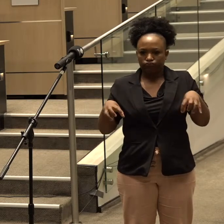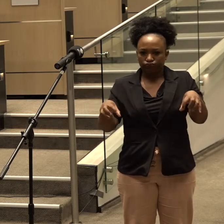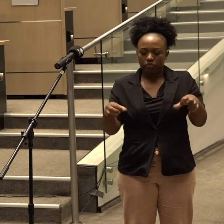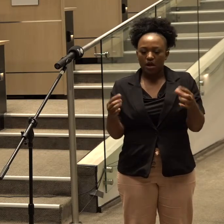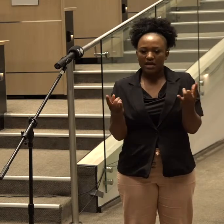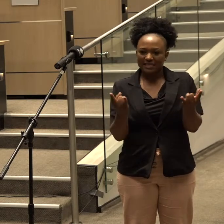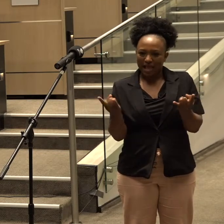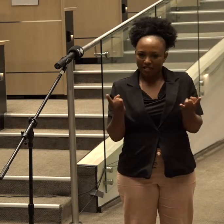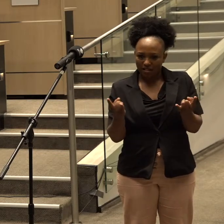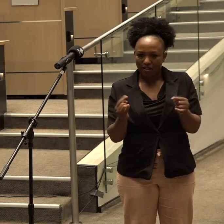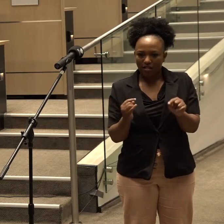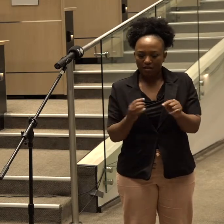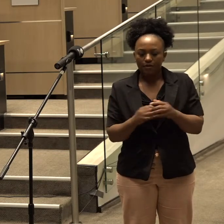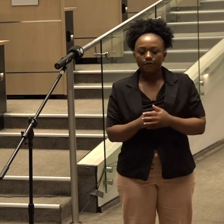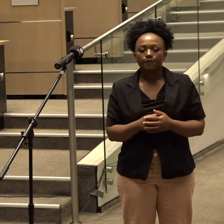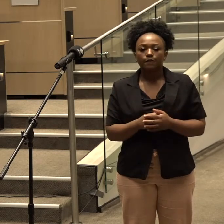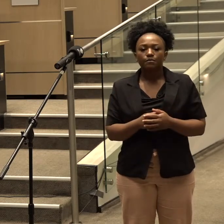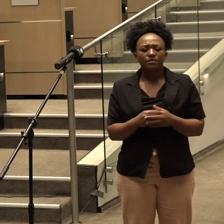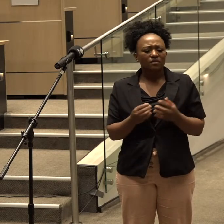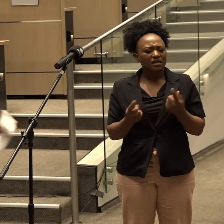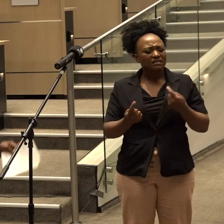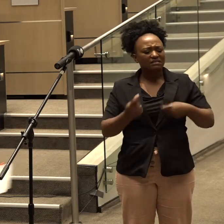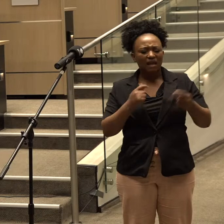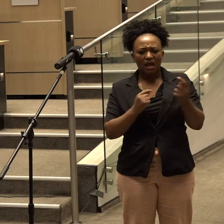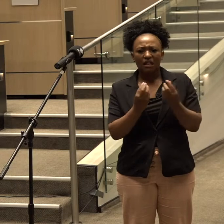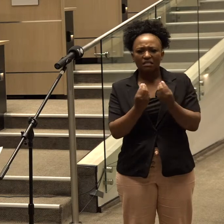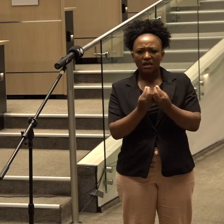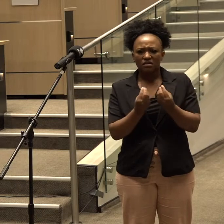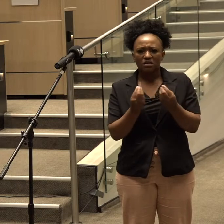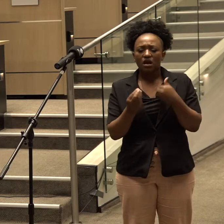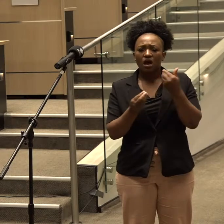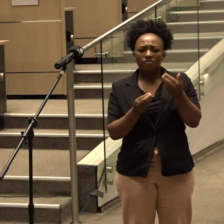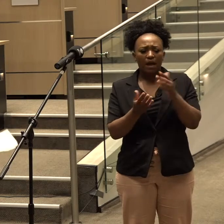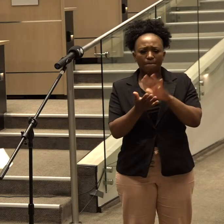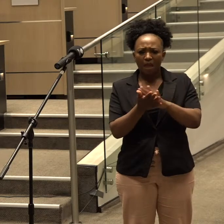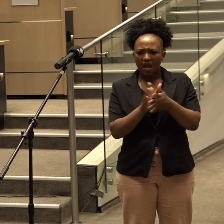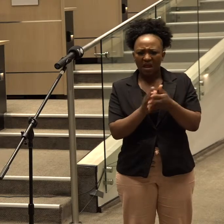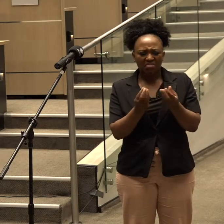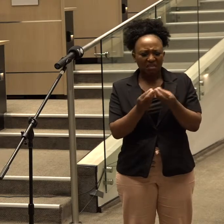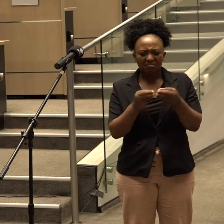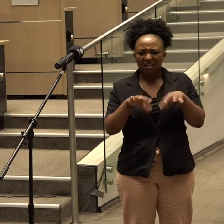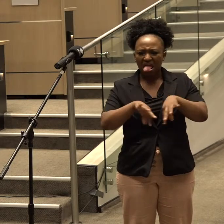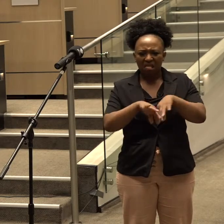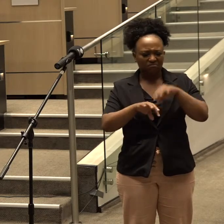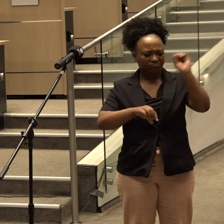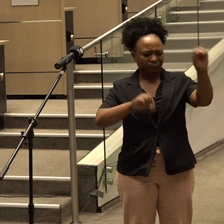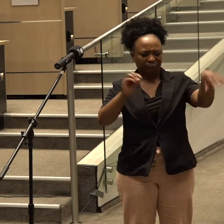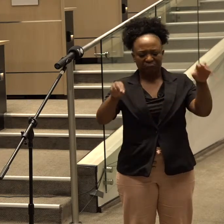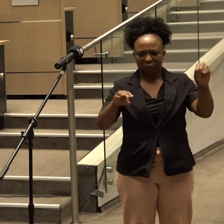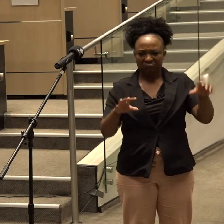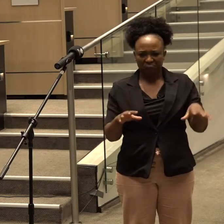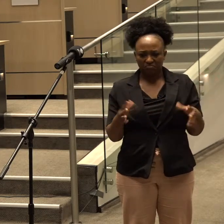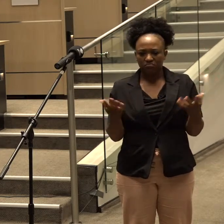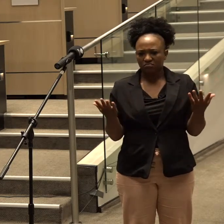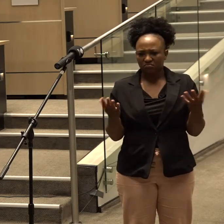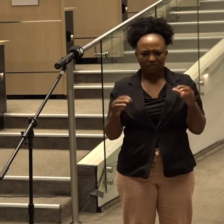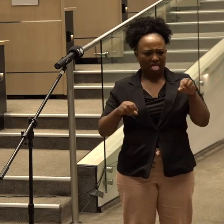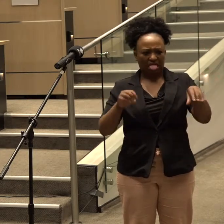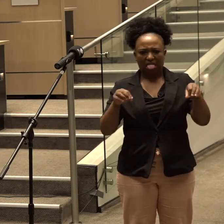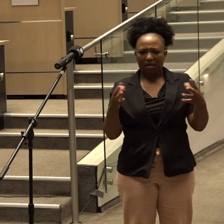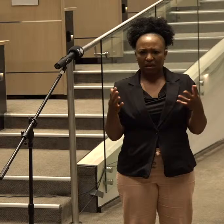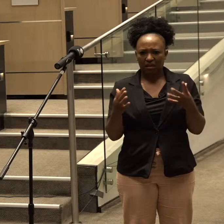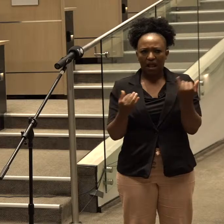also when they sell their stuff they don't pick up after themselves they throw things around and it will be like